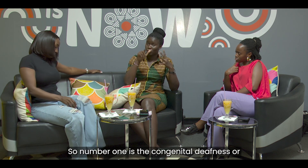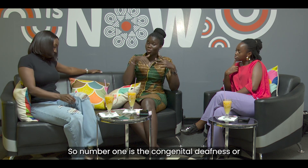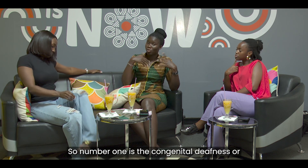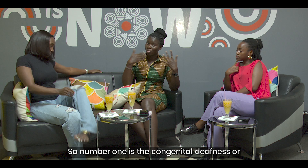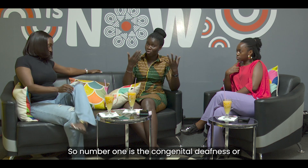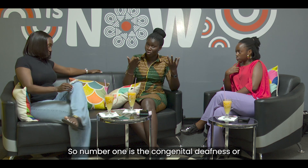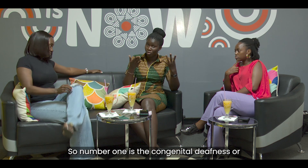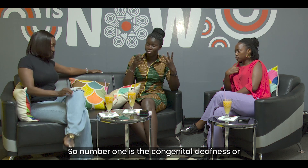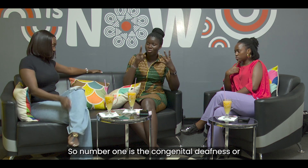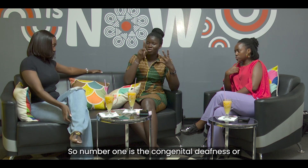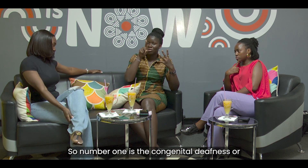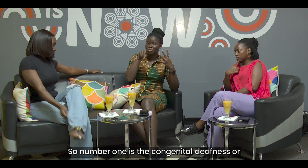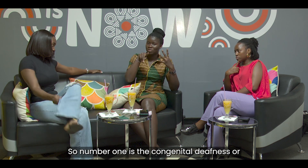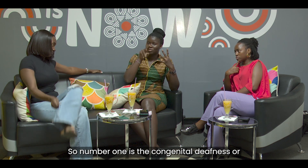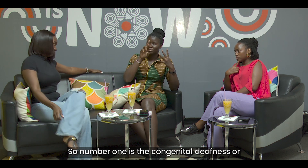the congenital deafness